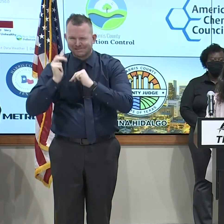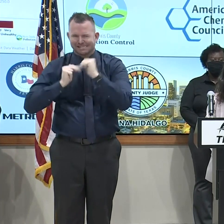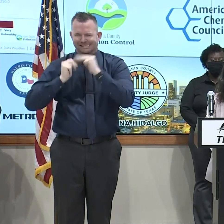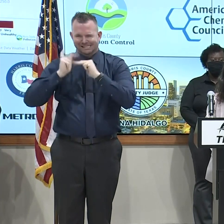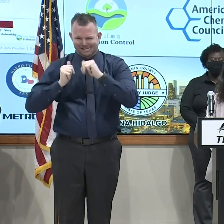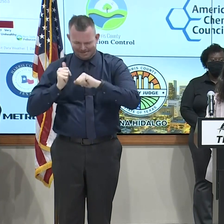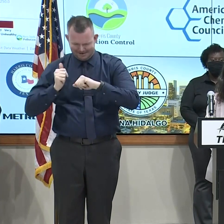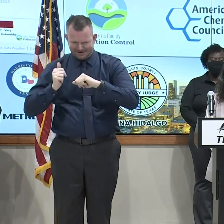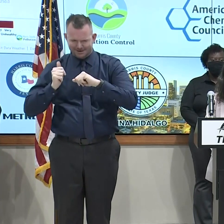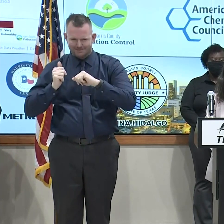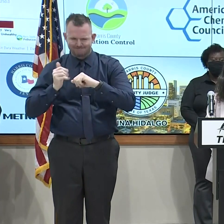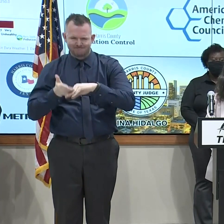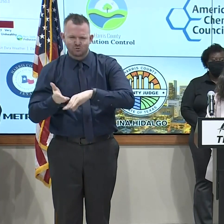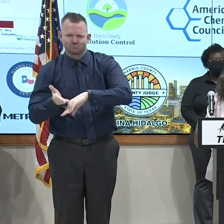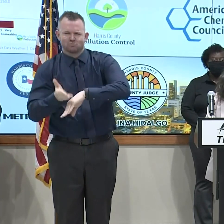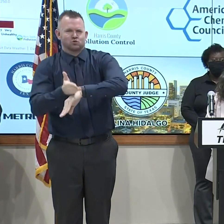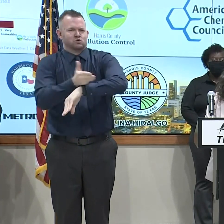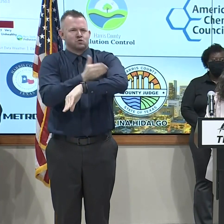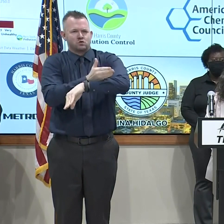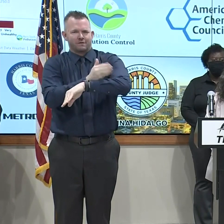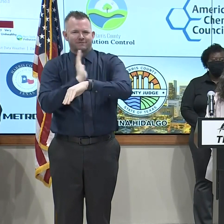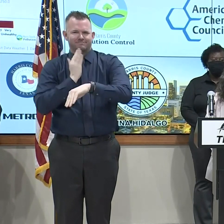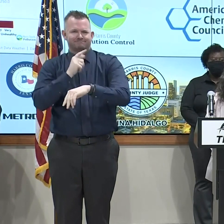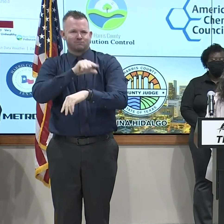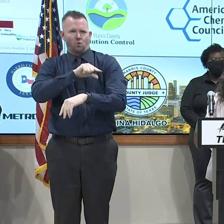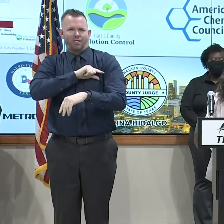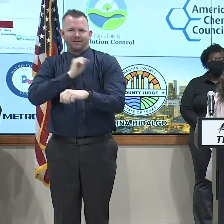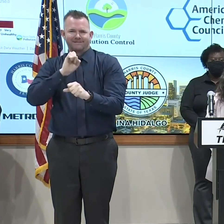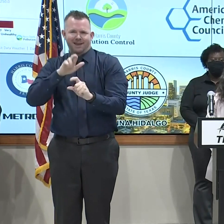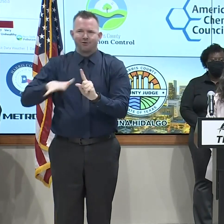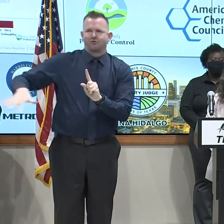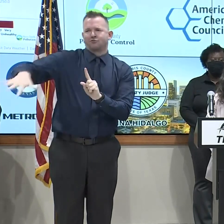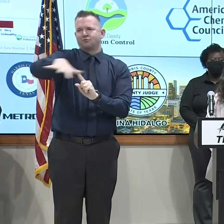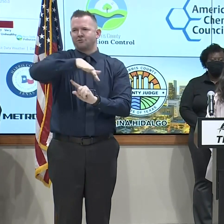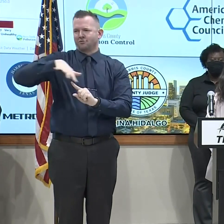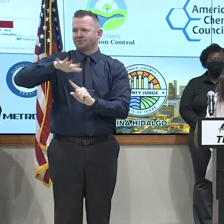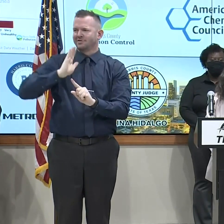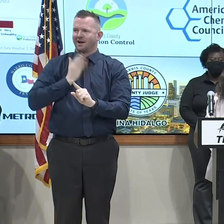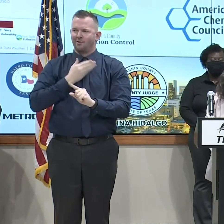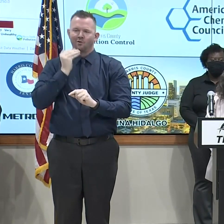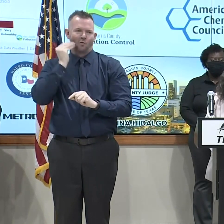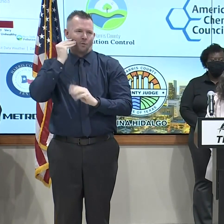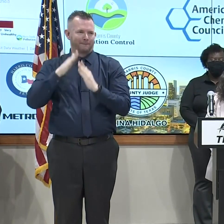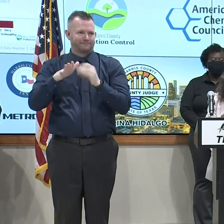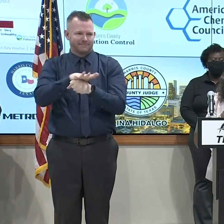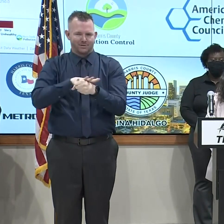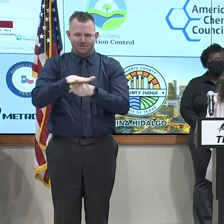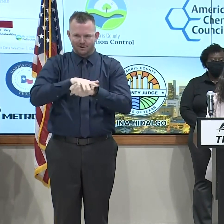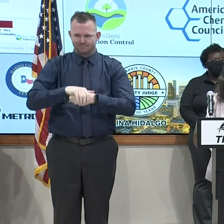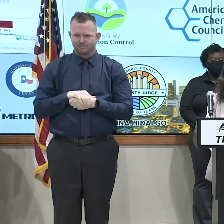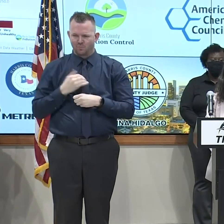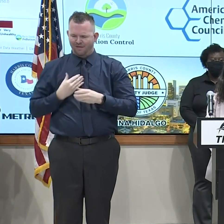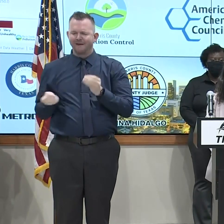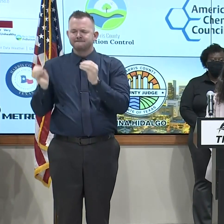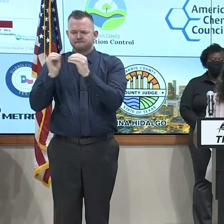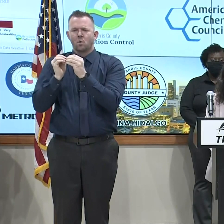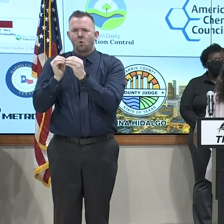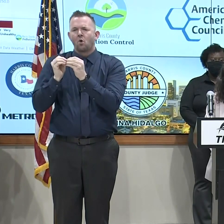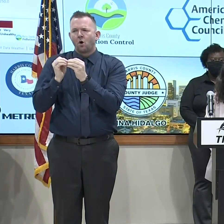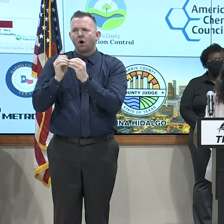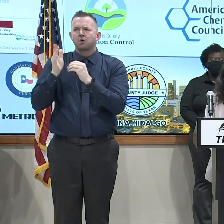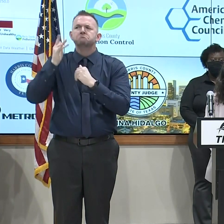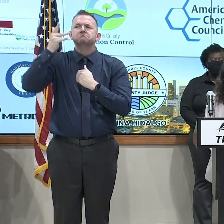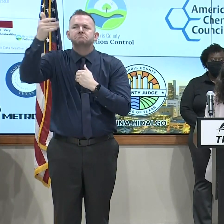throughout Harris County. It's a start, and more will be on the way, but already we have the ability to monitor the